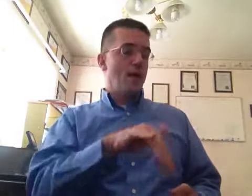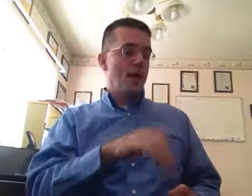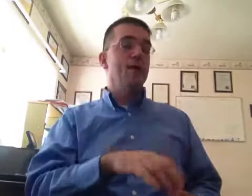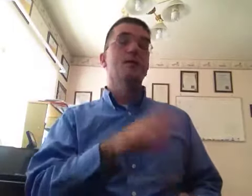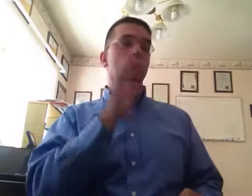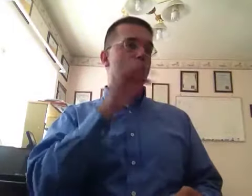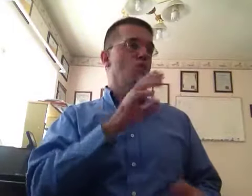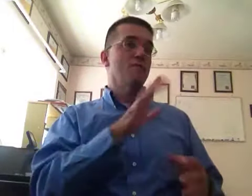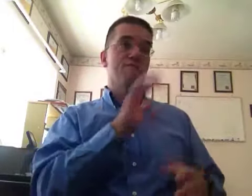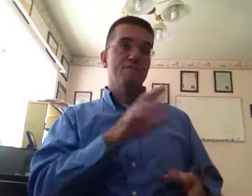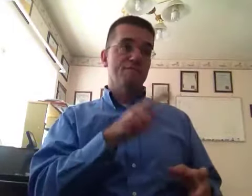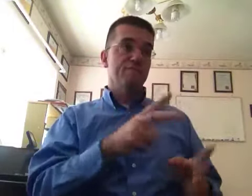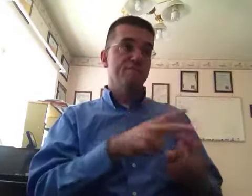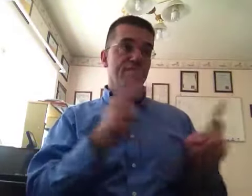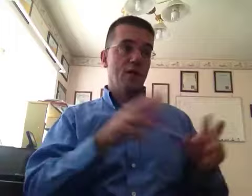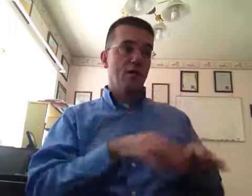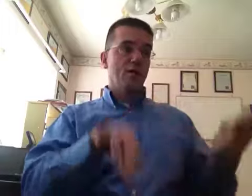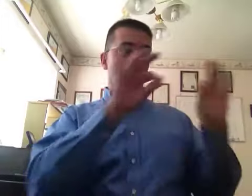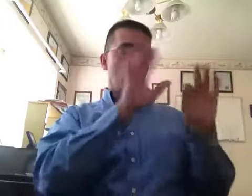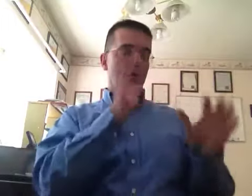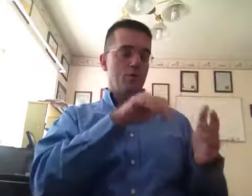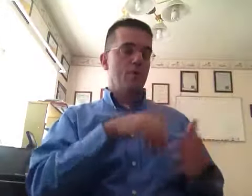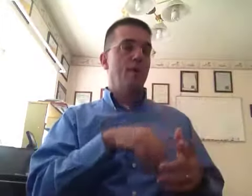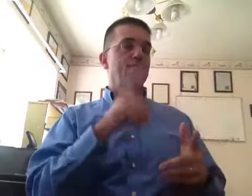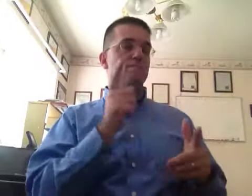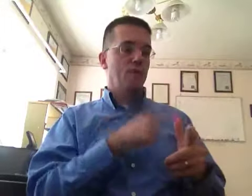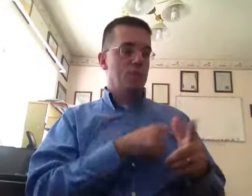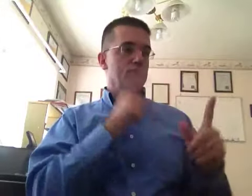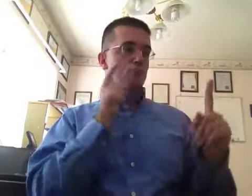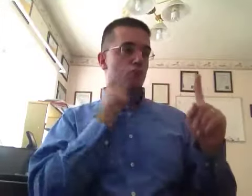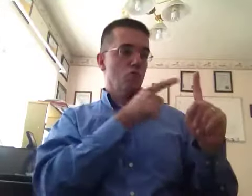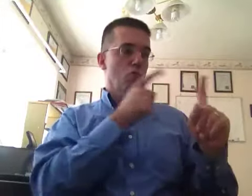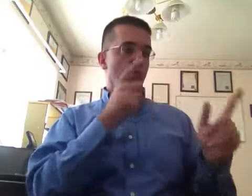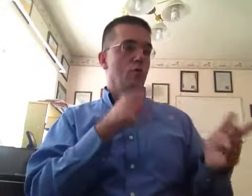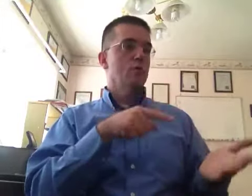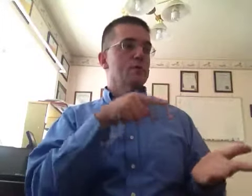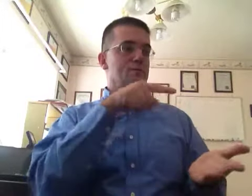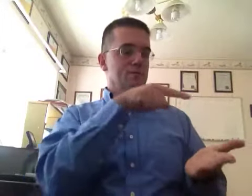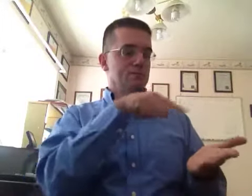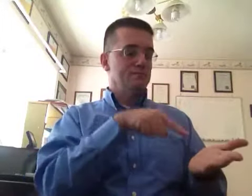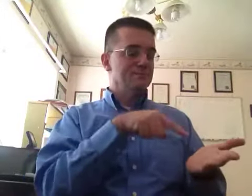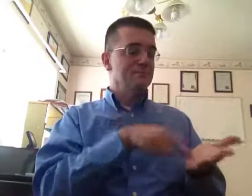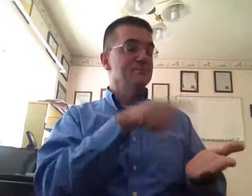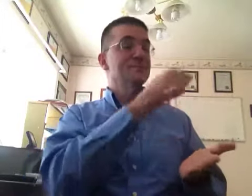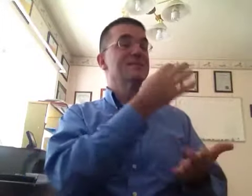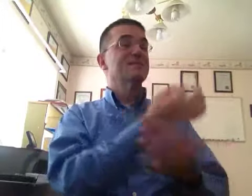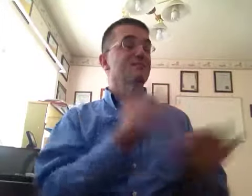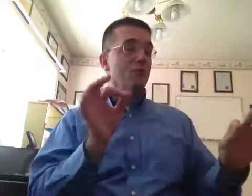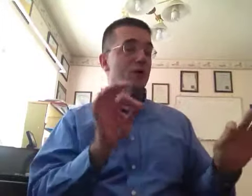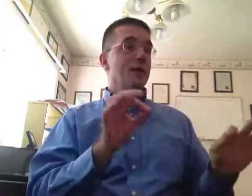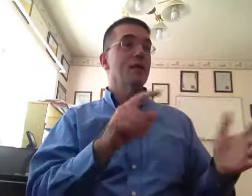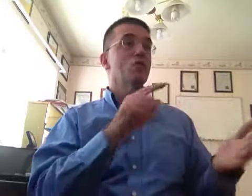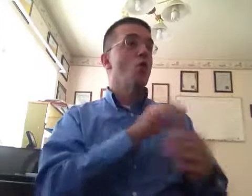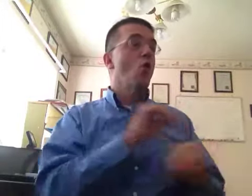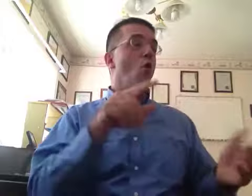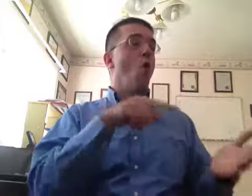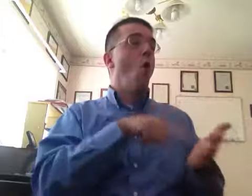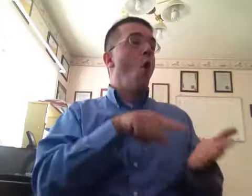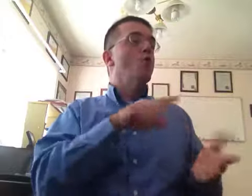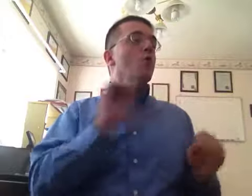right? And so, what is the best way to build wealth long-term is to be debt-free, yes. And so paying off the house would make sense in